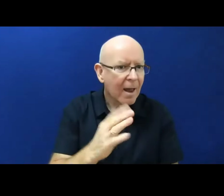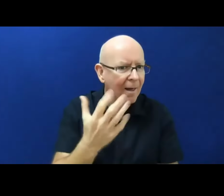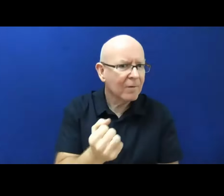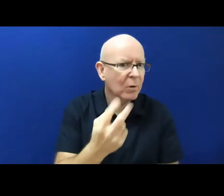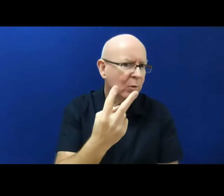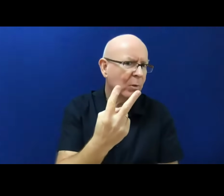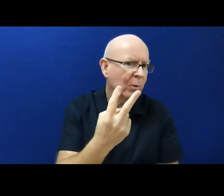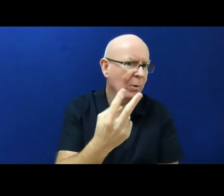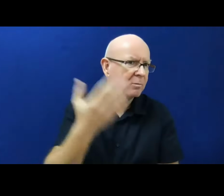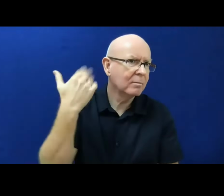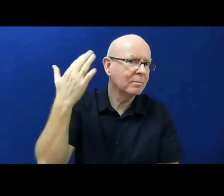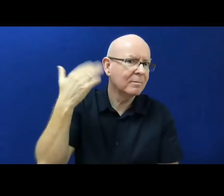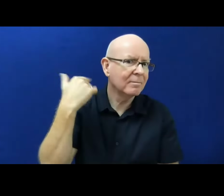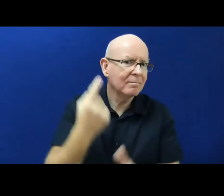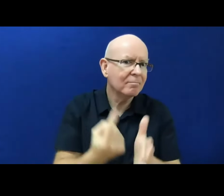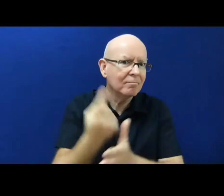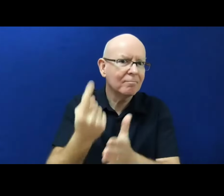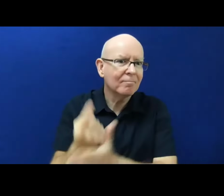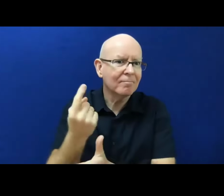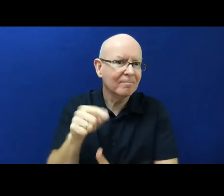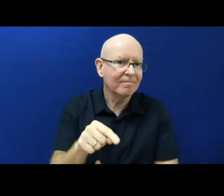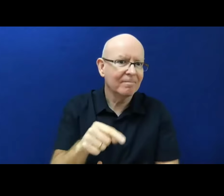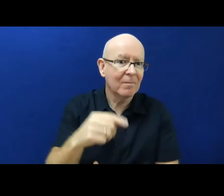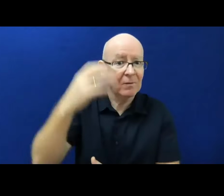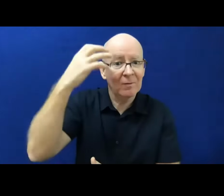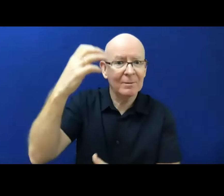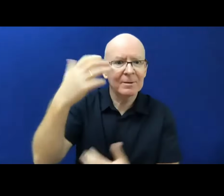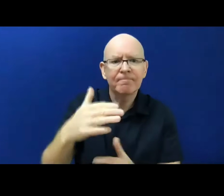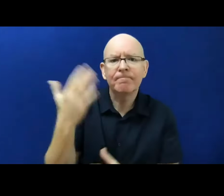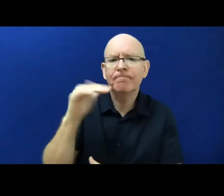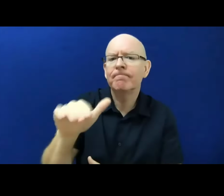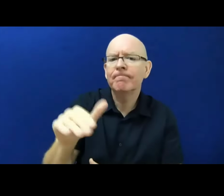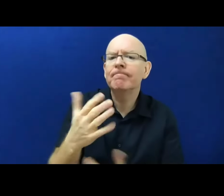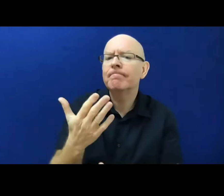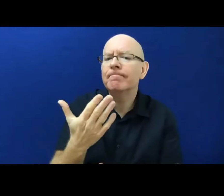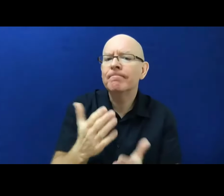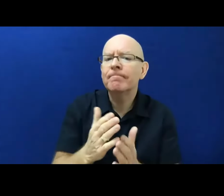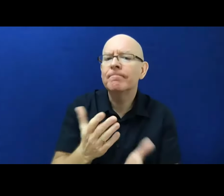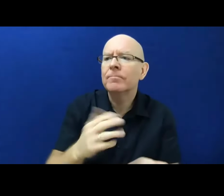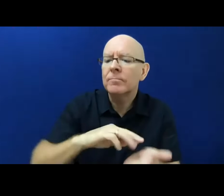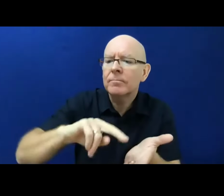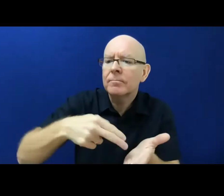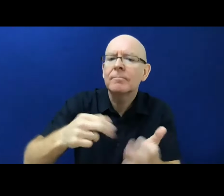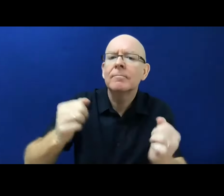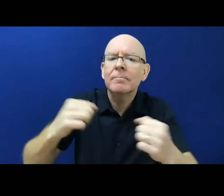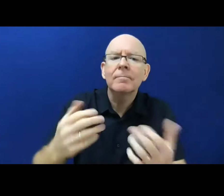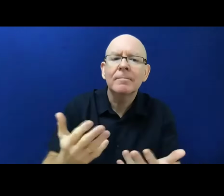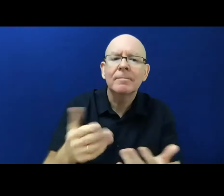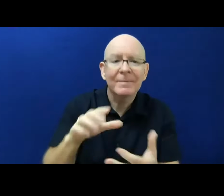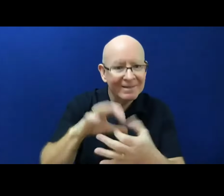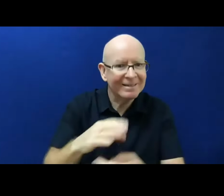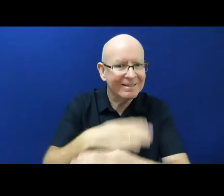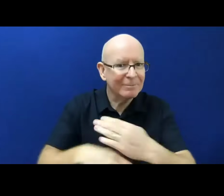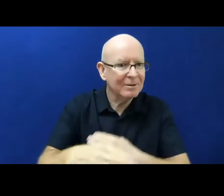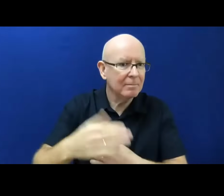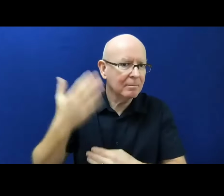treaty. And the civil society had for at least 30 years demanded a treaty. But